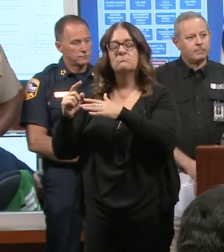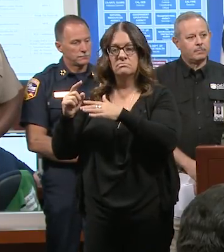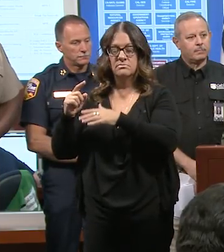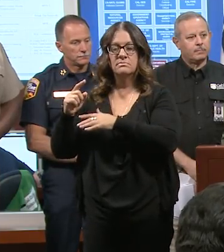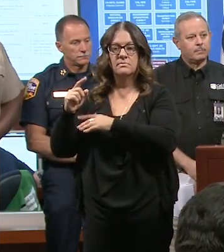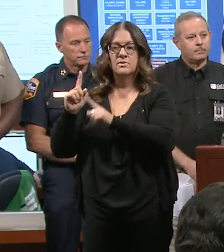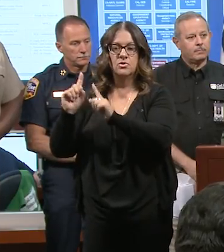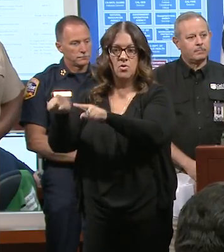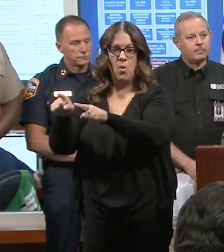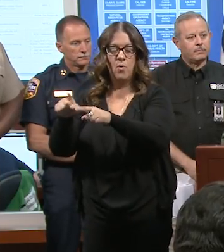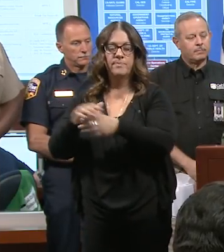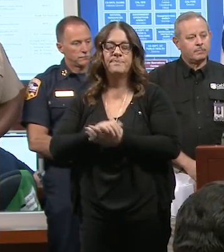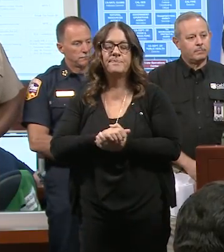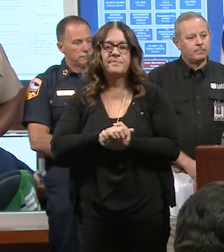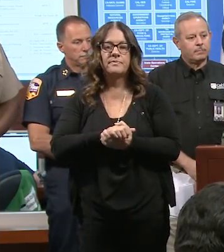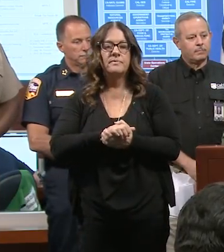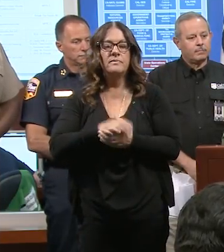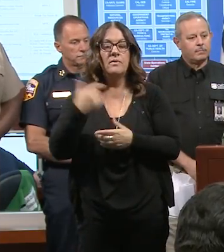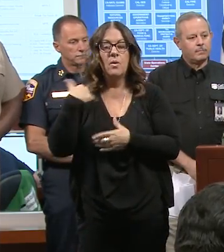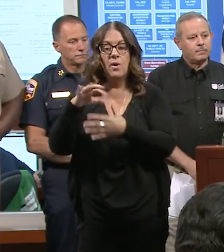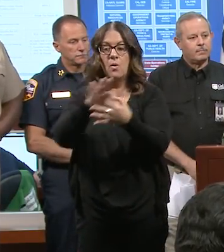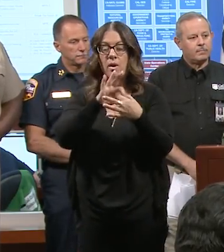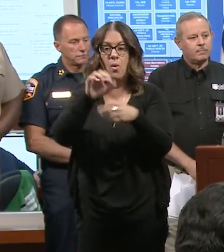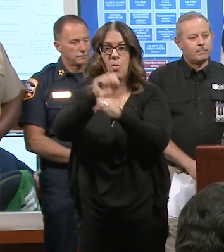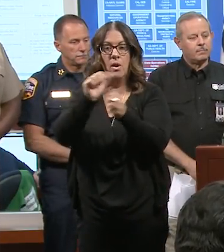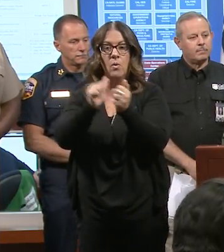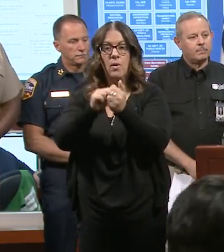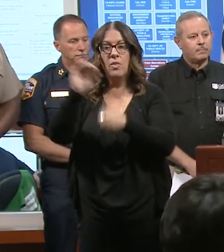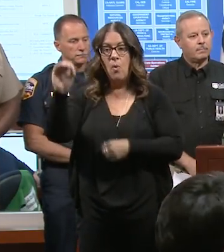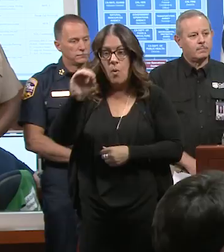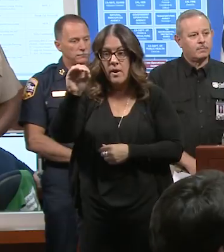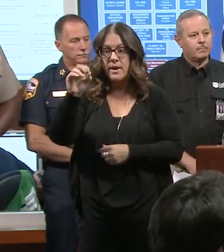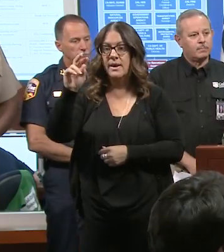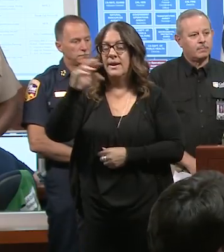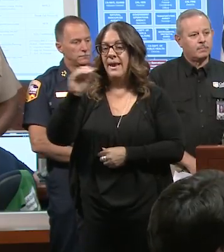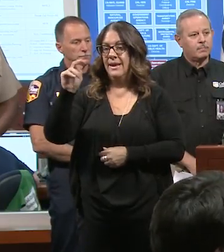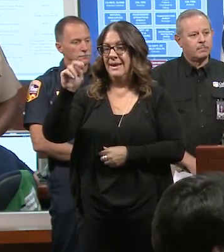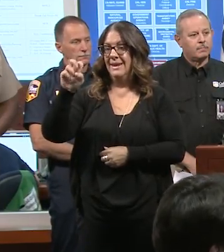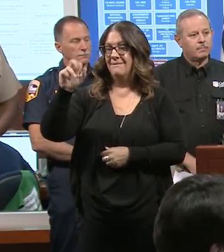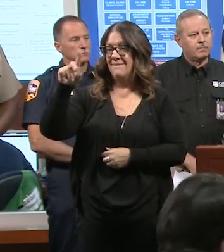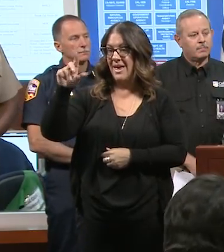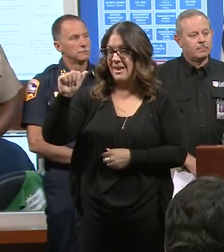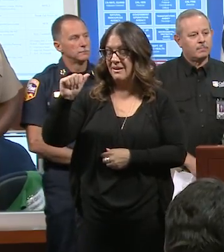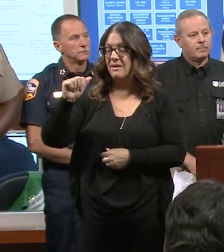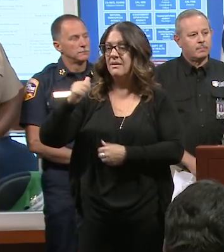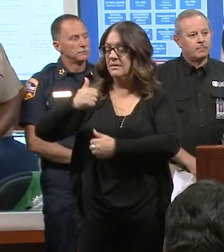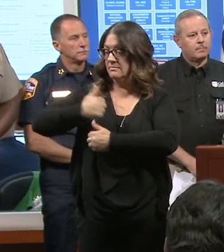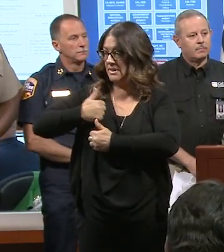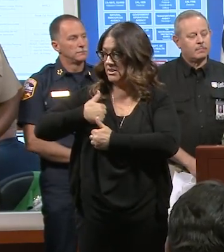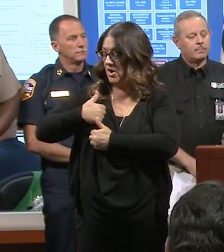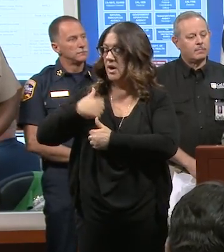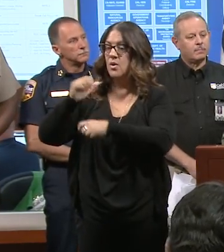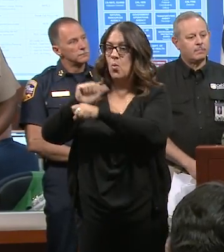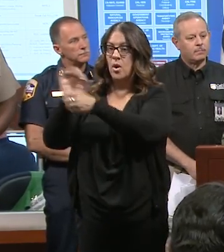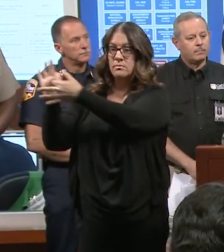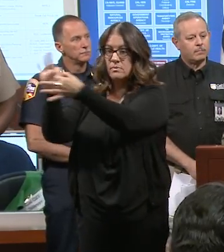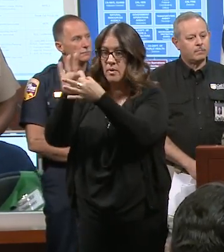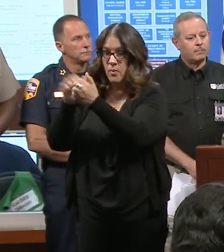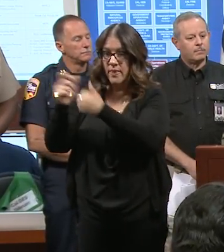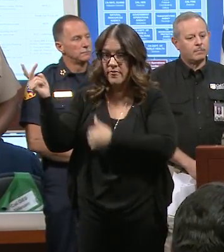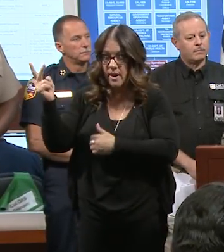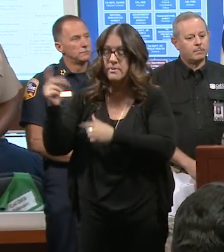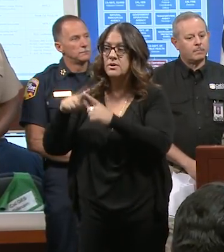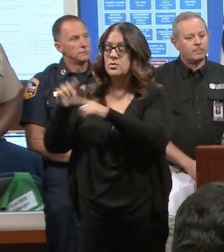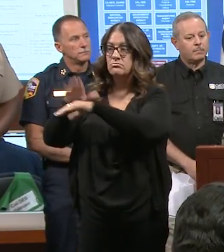observation helicopters. We're in coordination with the Nevada and Oregon National Guard to bring in additional helicopters if necessary. And we've also